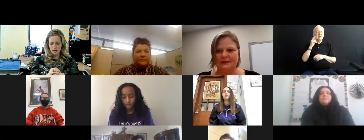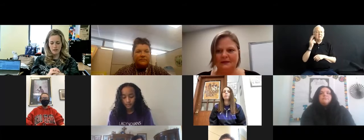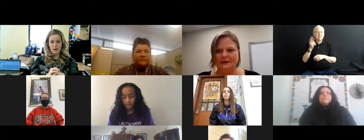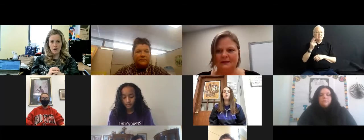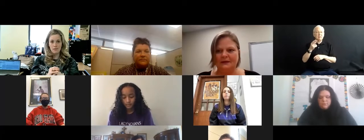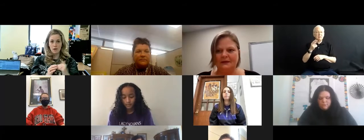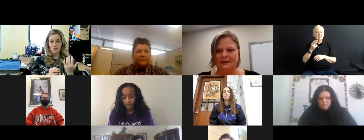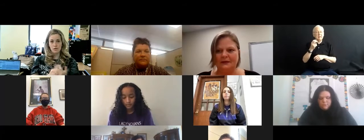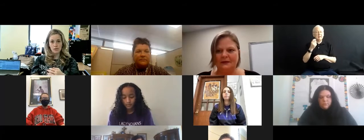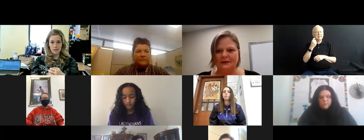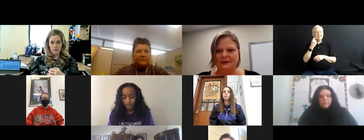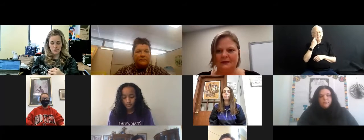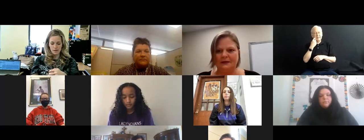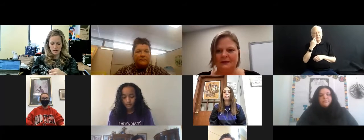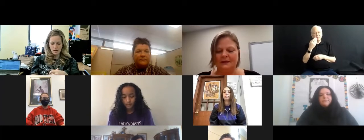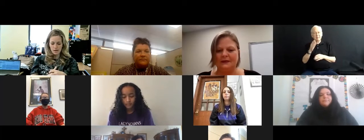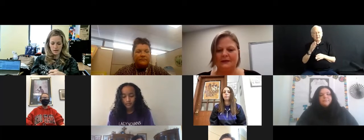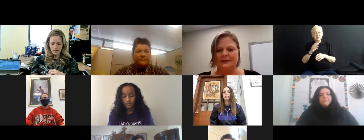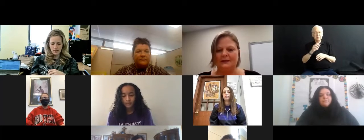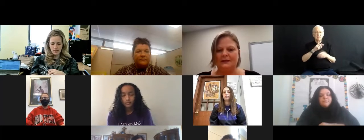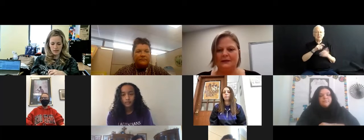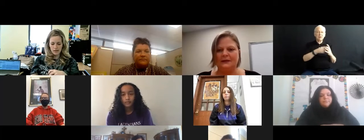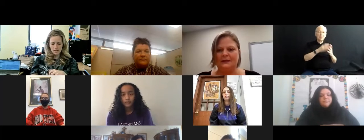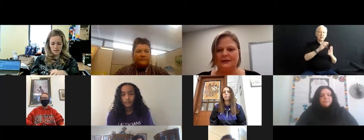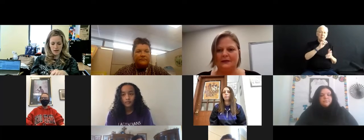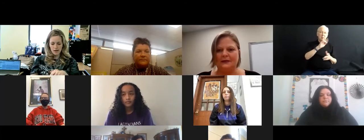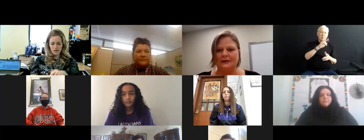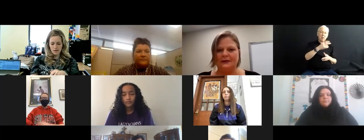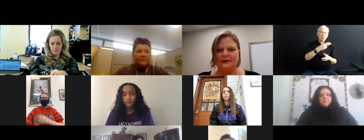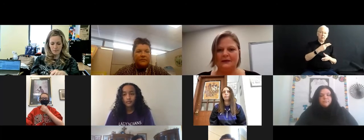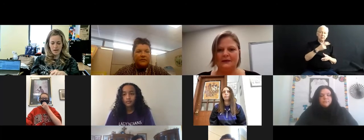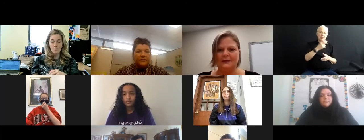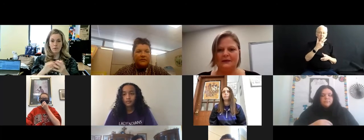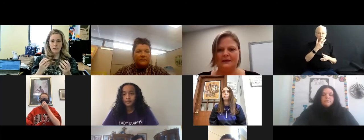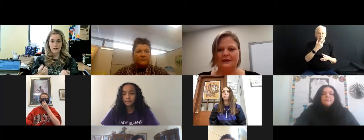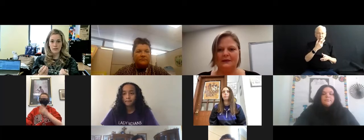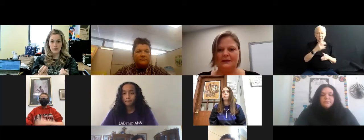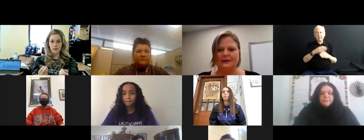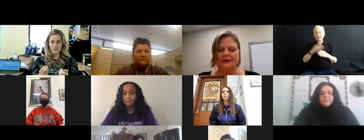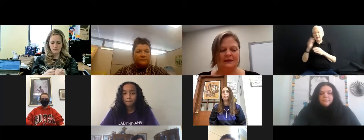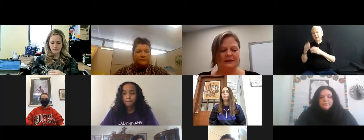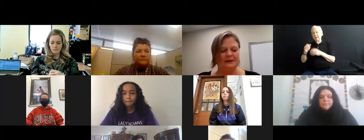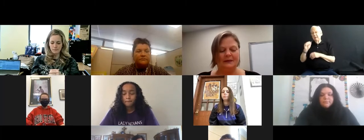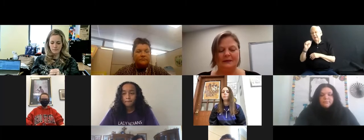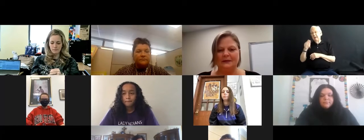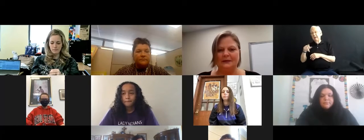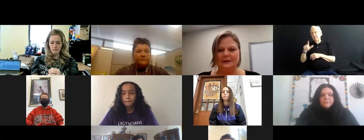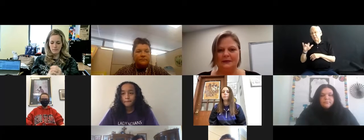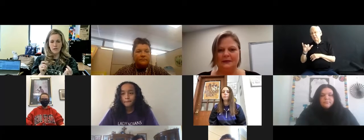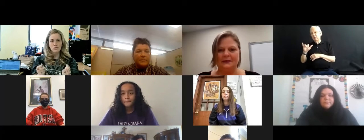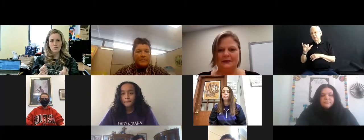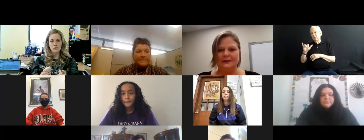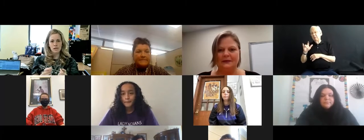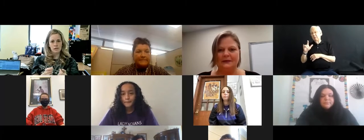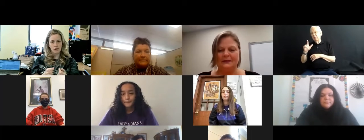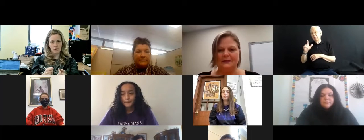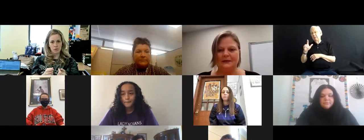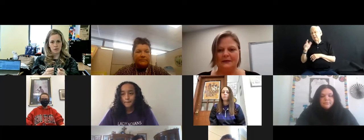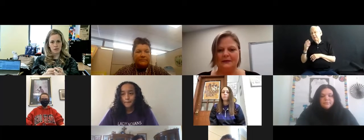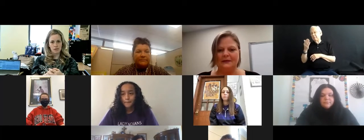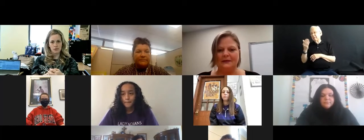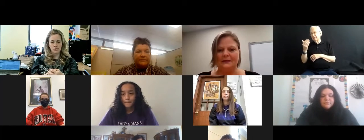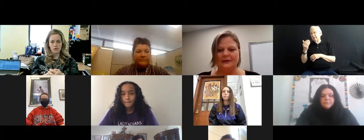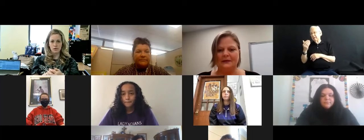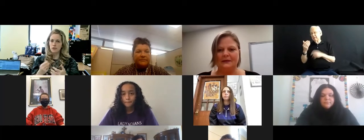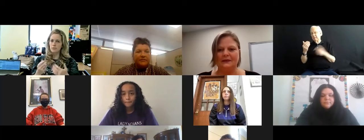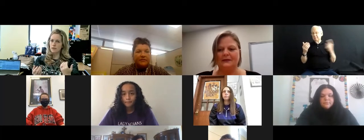It began on March 13th and ended on April 15th. And those two dates are very